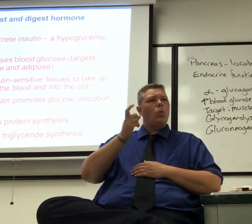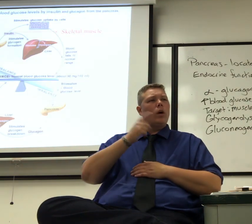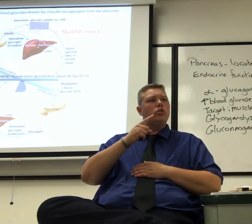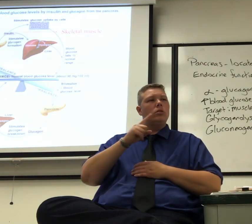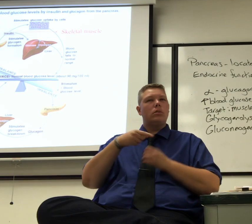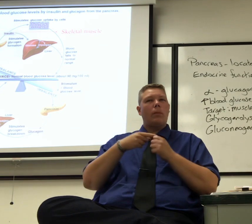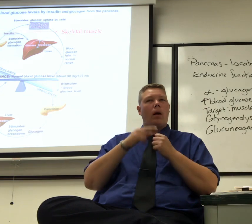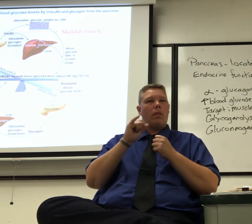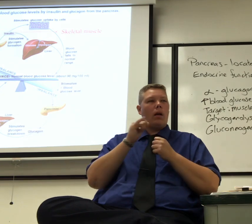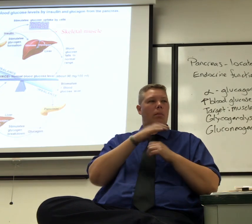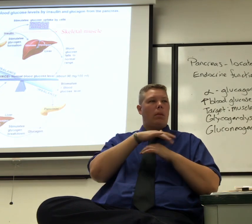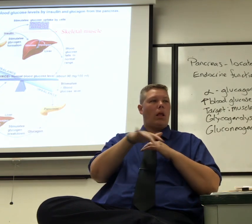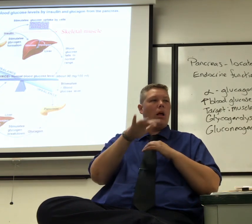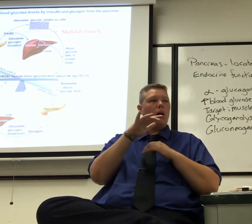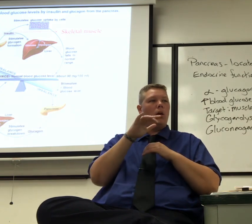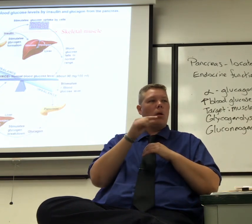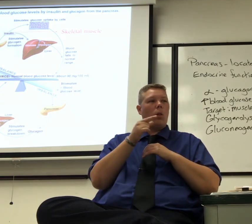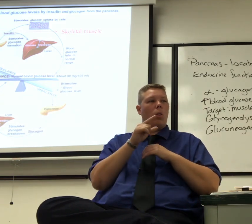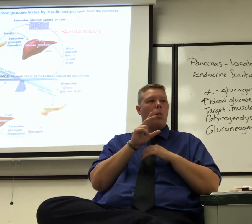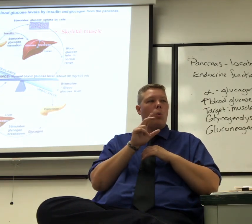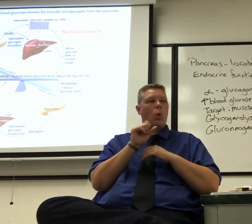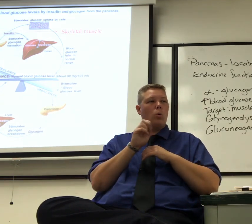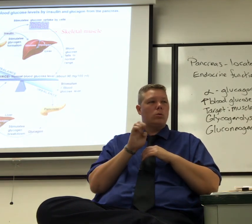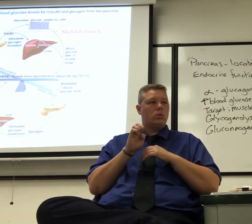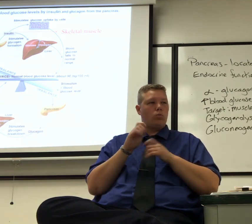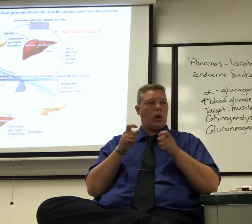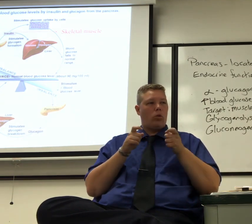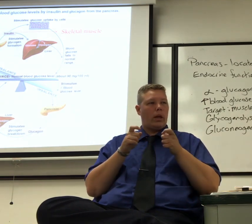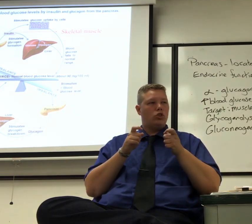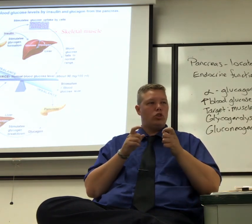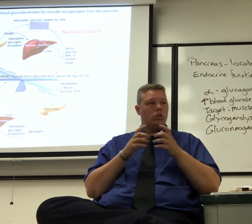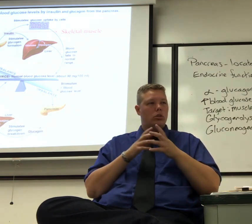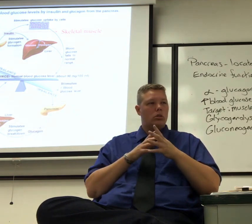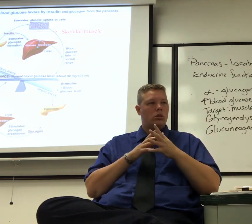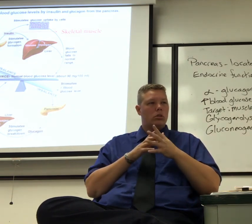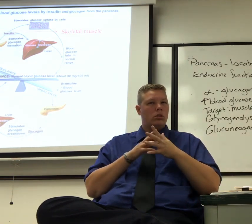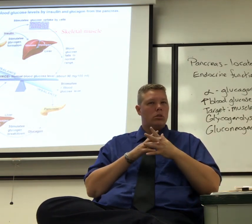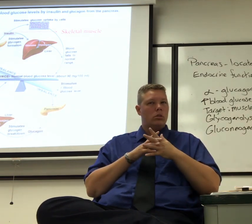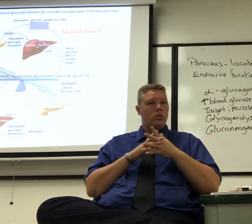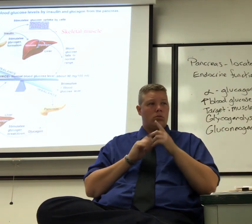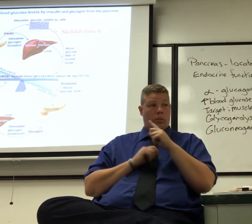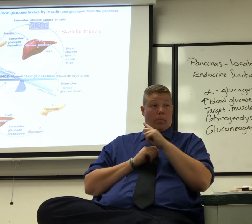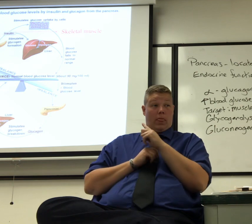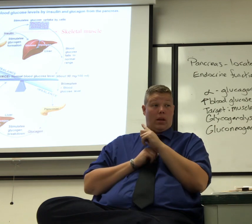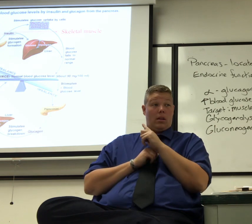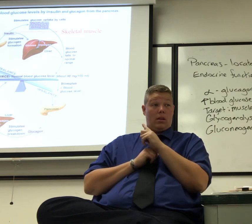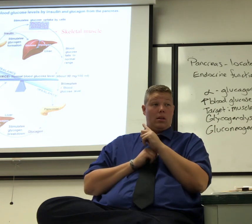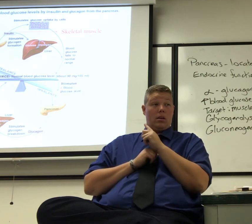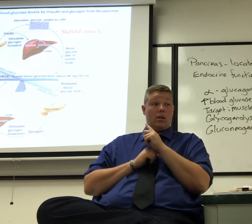the two different kinds. Any questions on the blood glucose regulation?